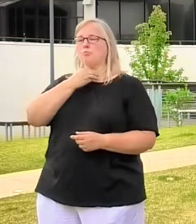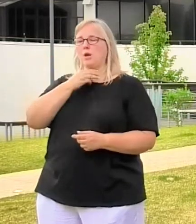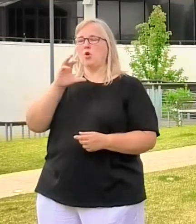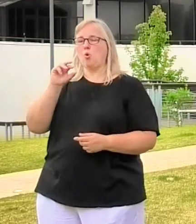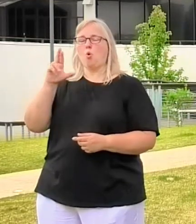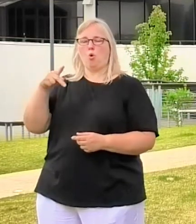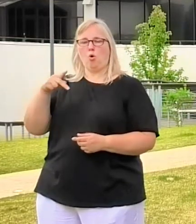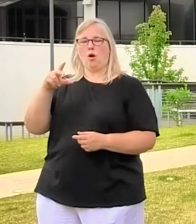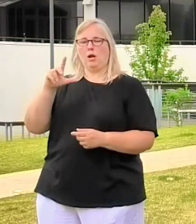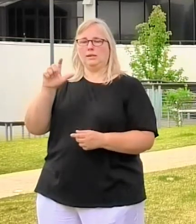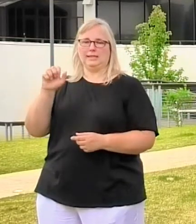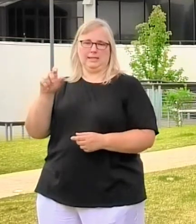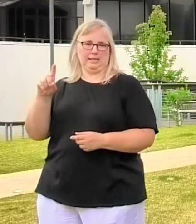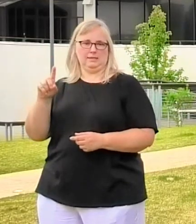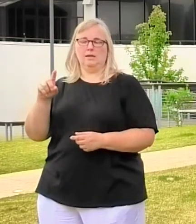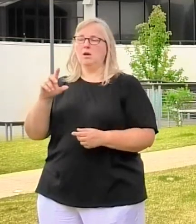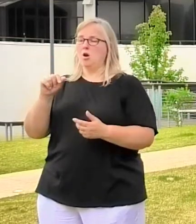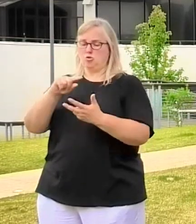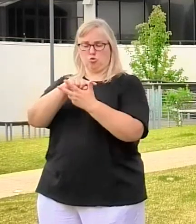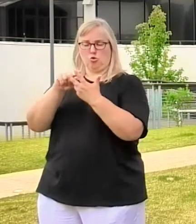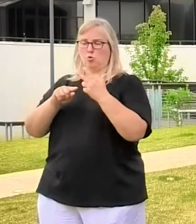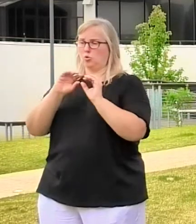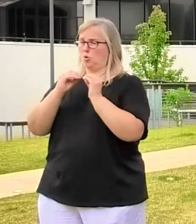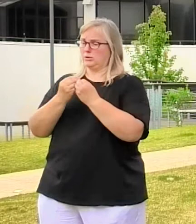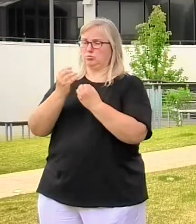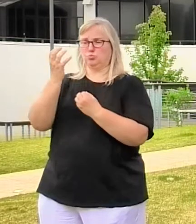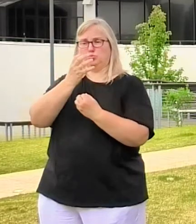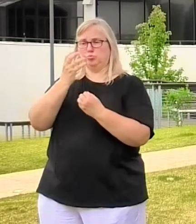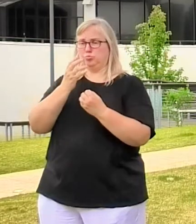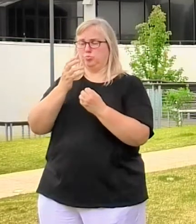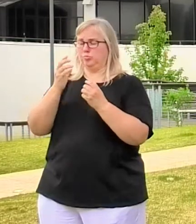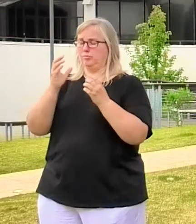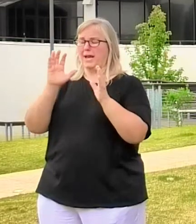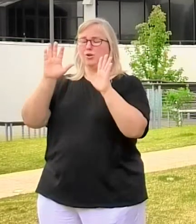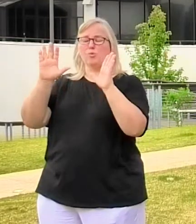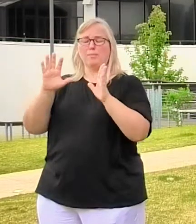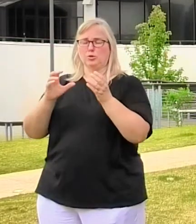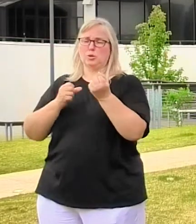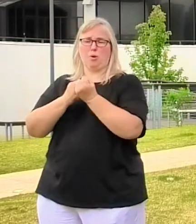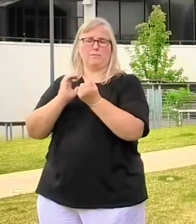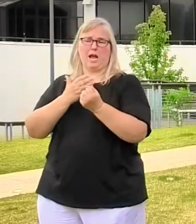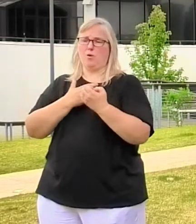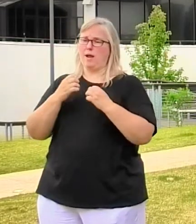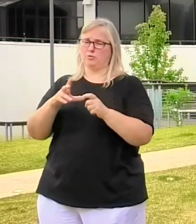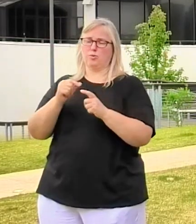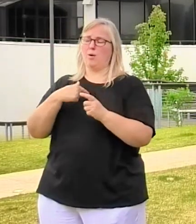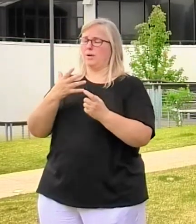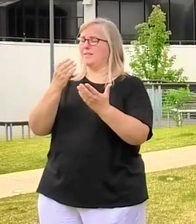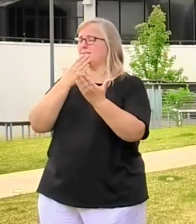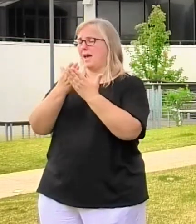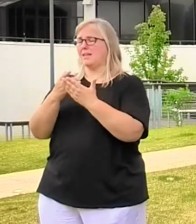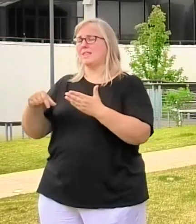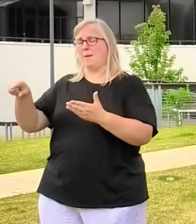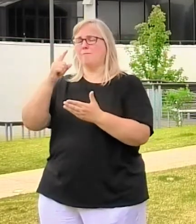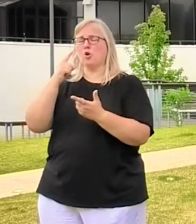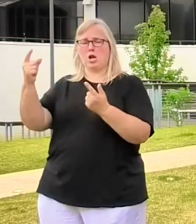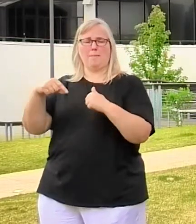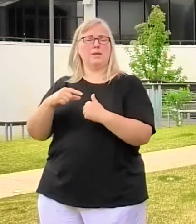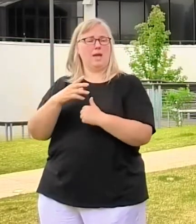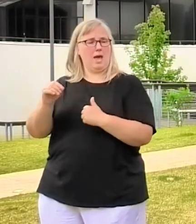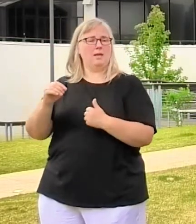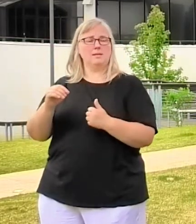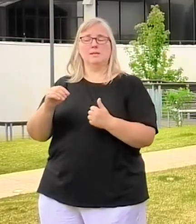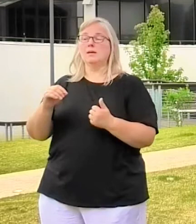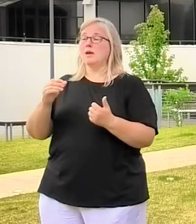Those organizations have been incredible supporters of our efforts, and I want to thank them for being here, and thank you all